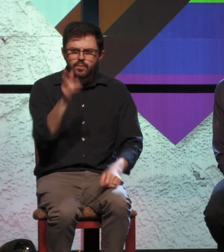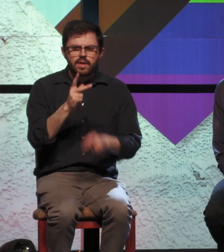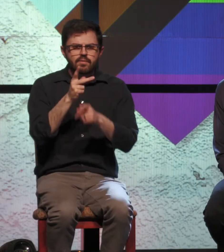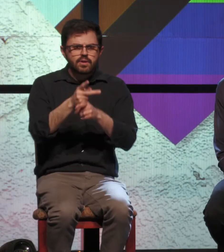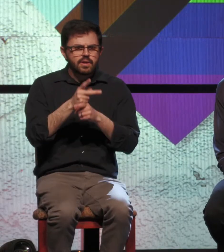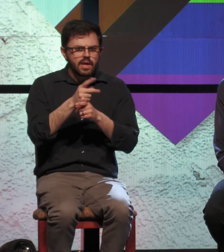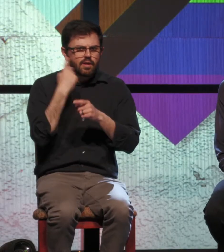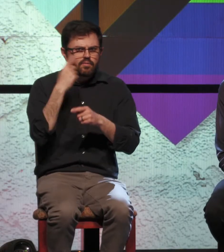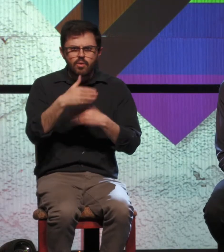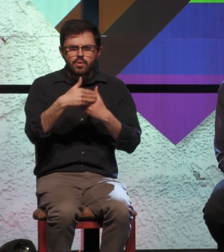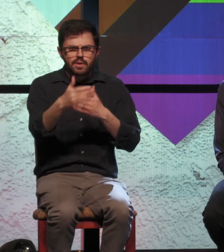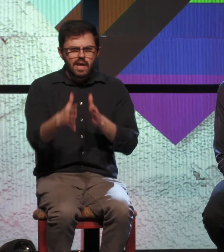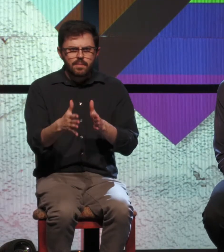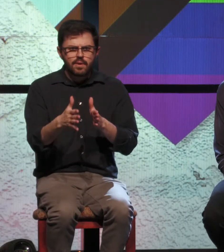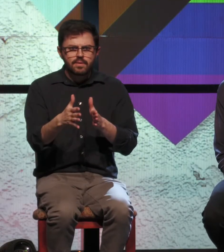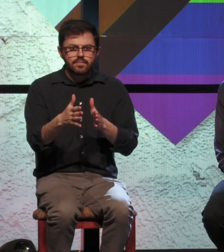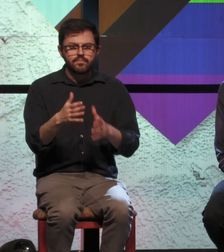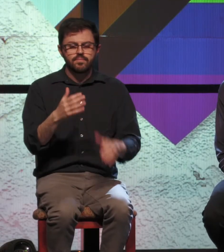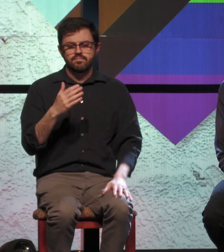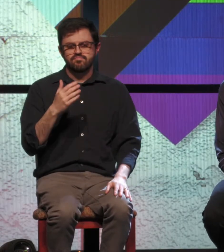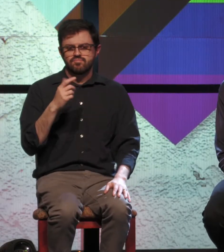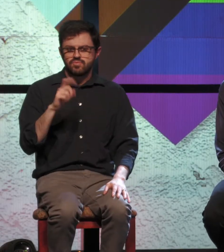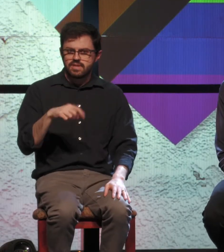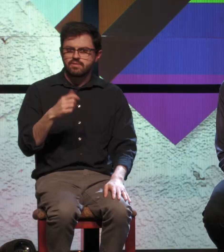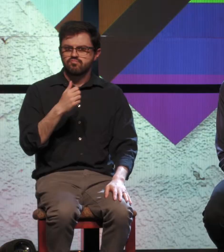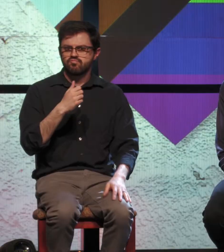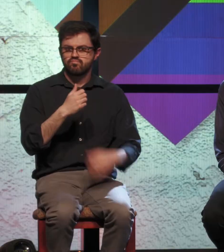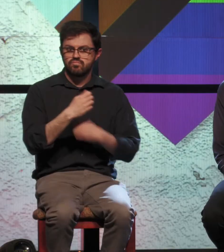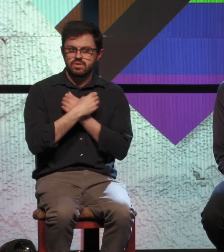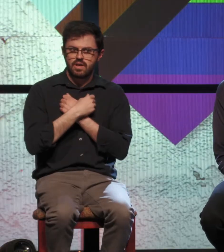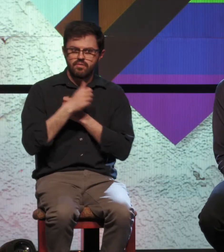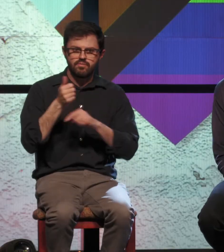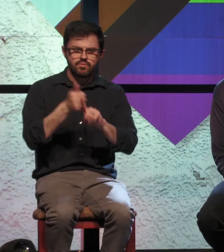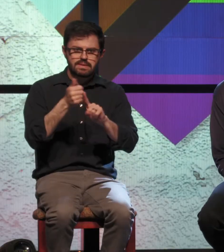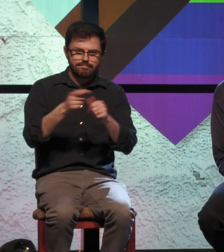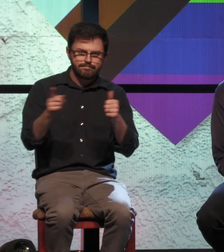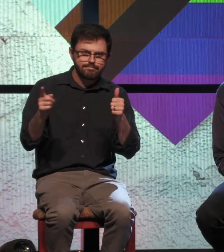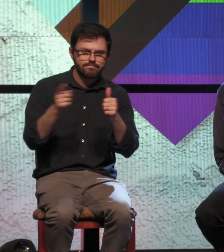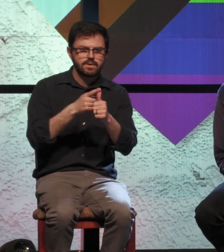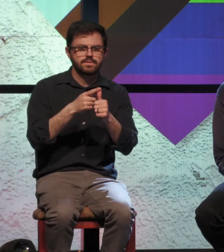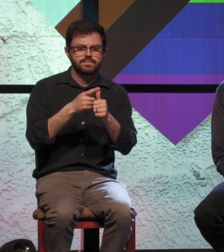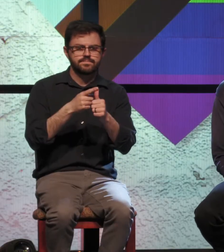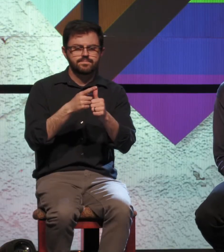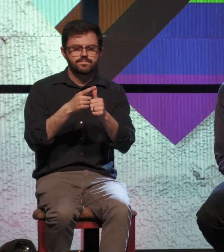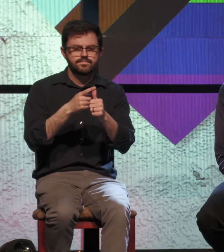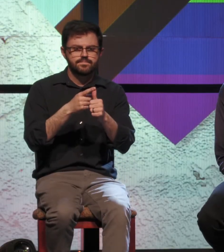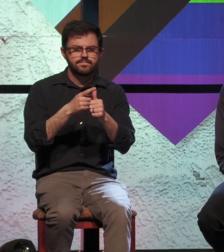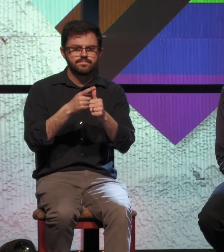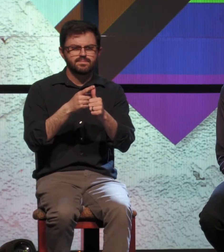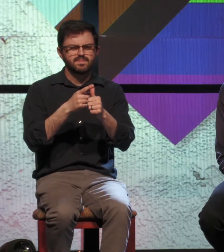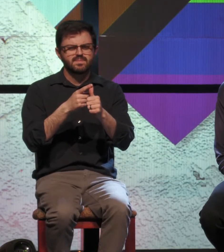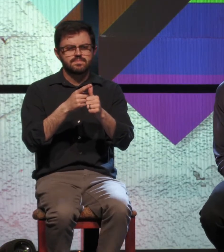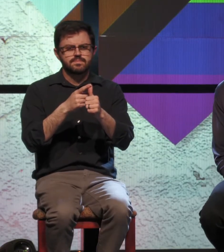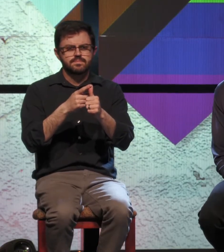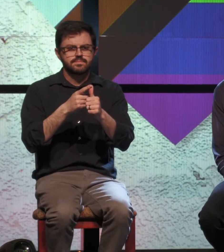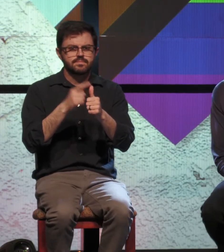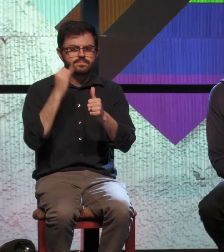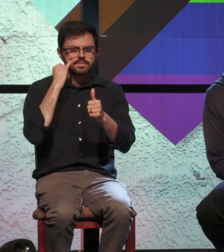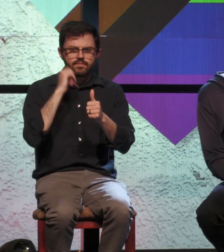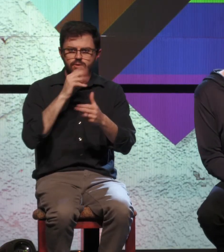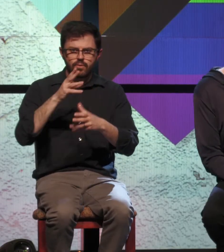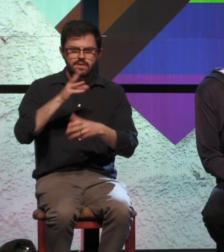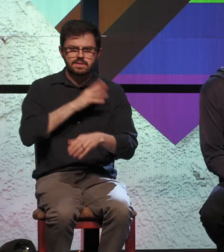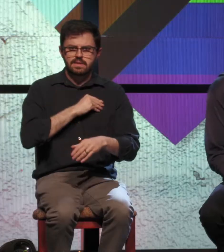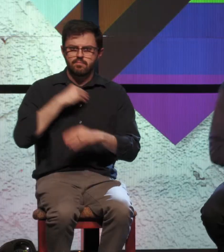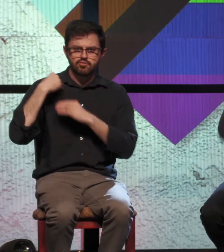all your heart, to take care of yourself. It will flow out of you naturally to do the same for others. If you don't take responsibility for